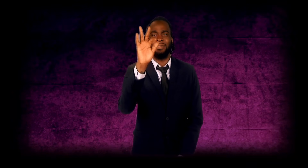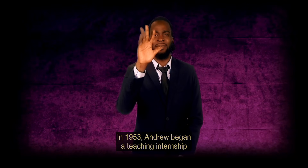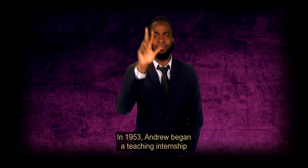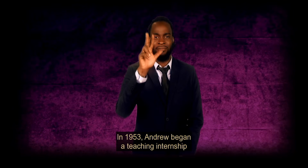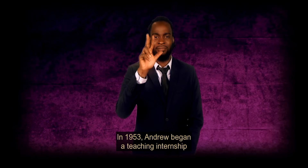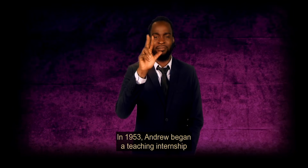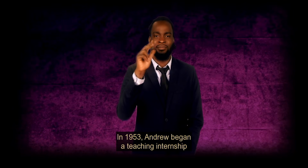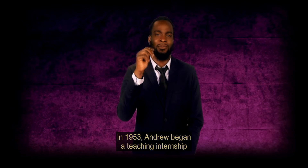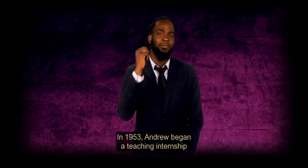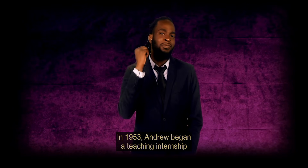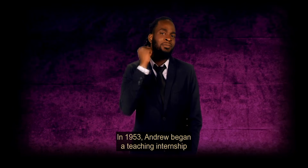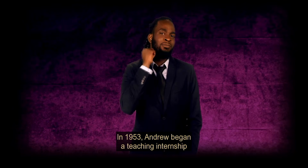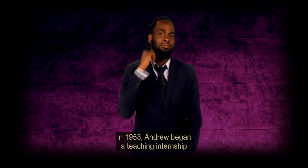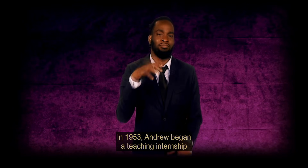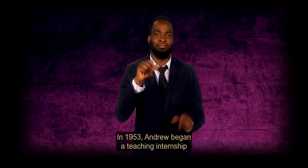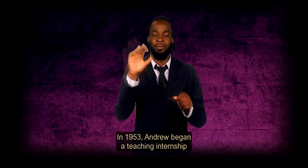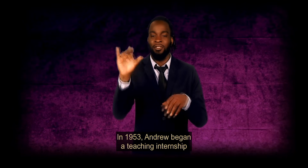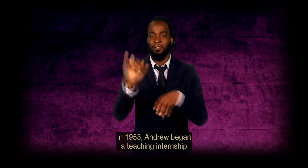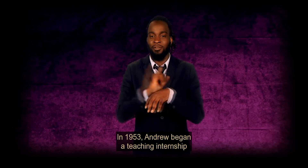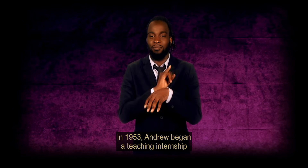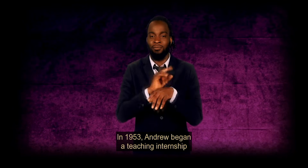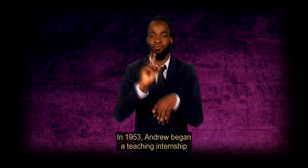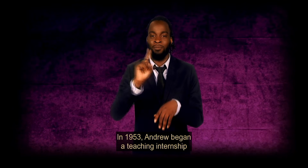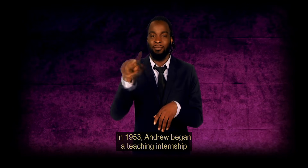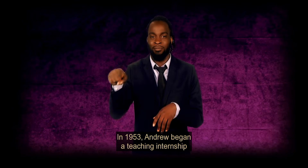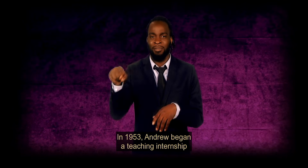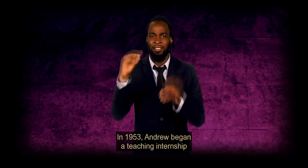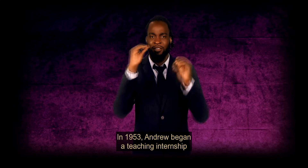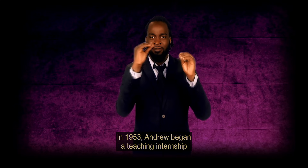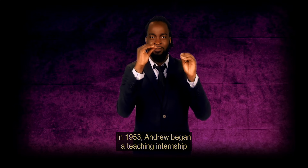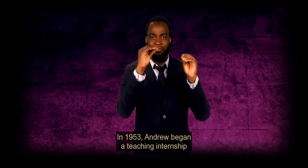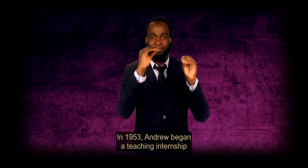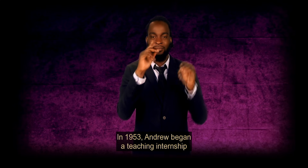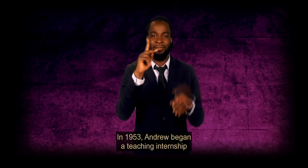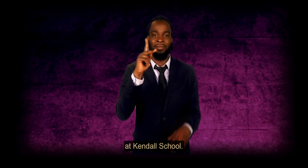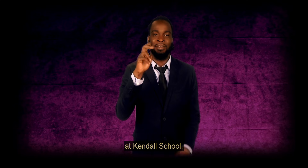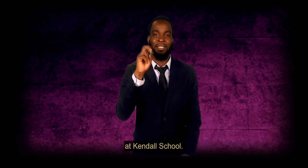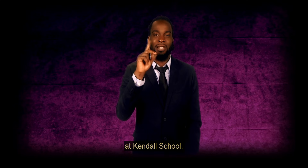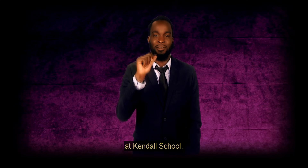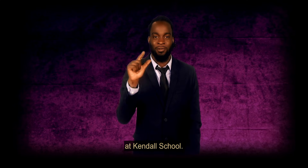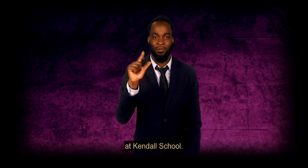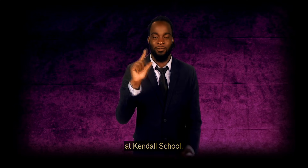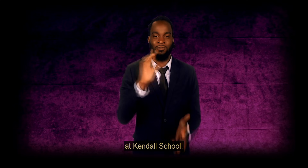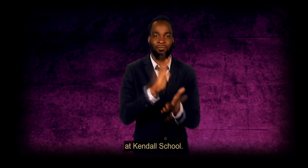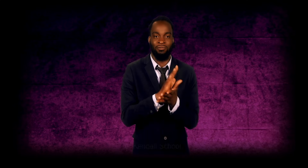In 1953, Andrew began a teaching internship at Kendall School.